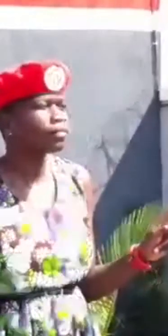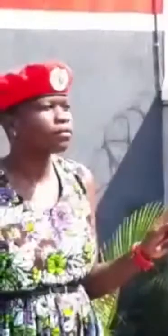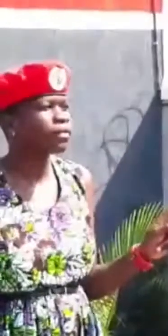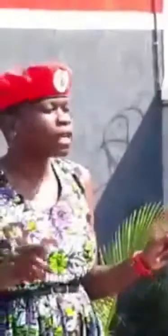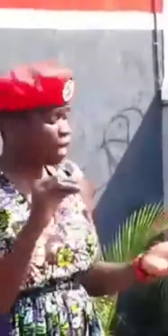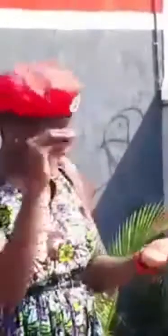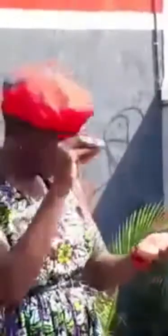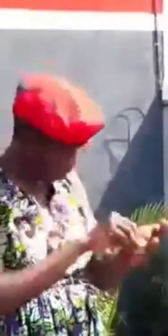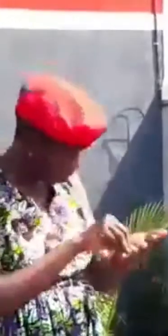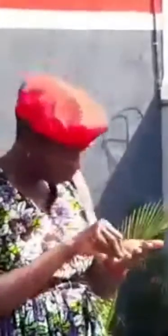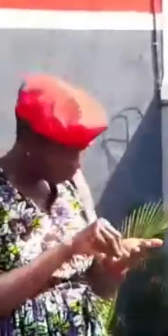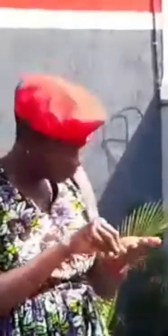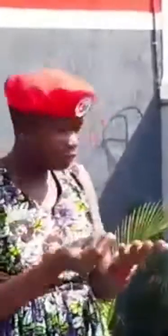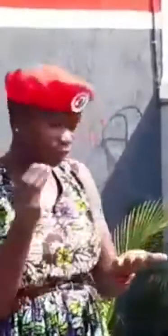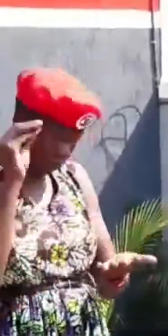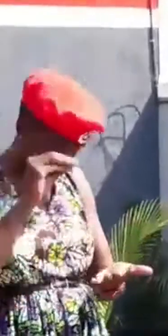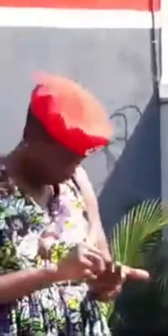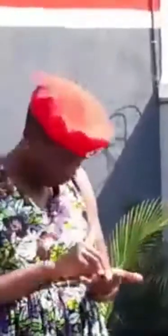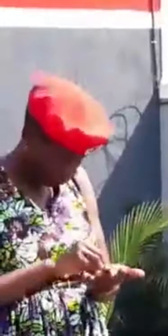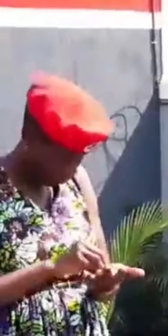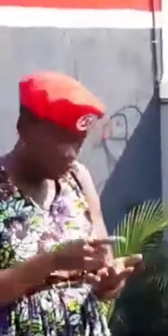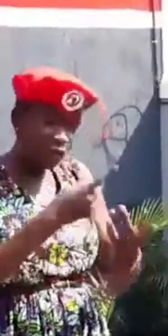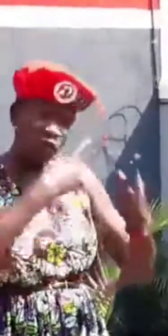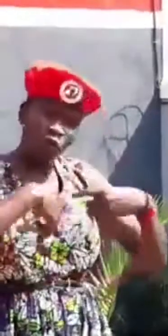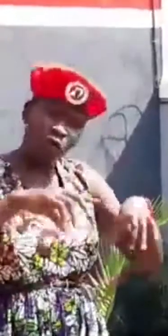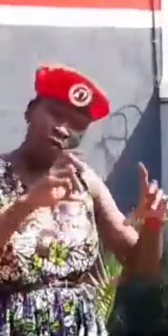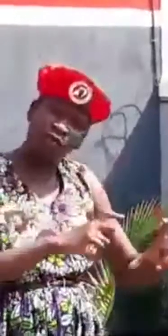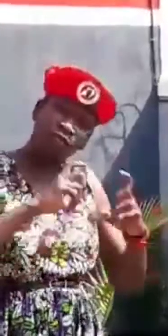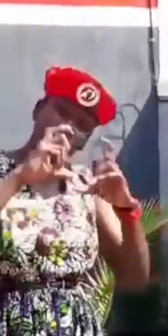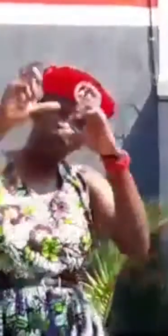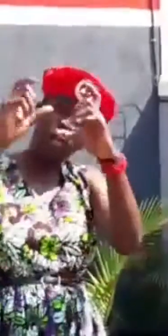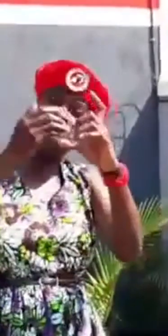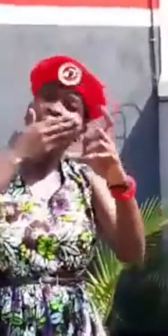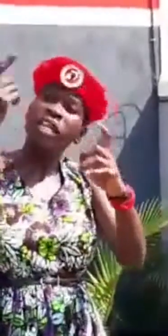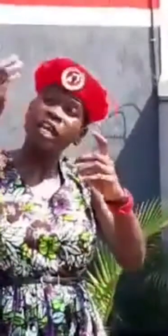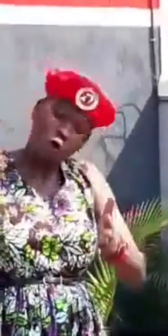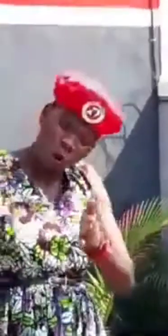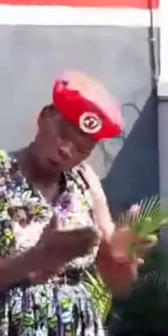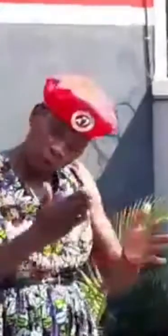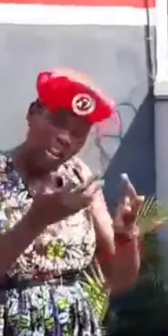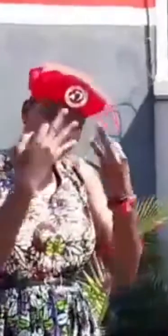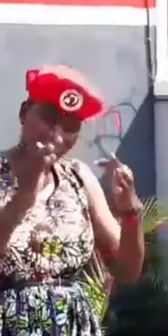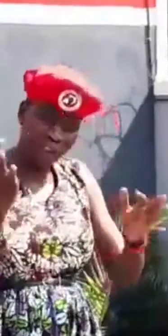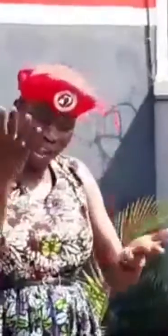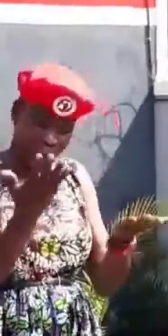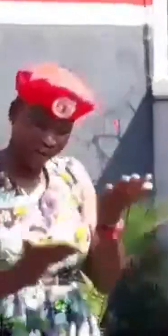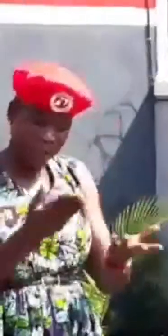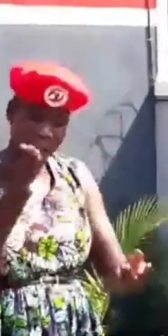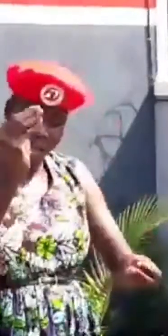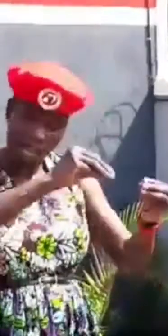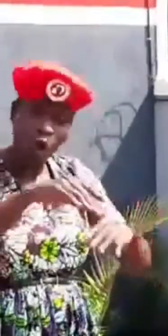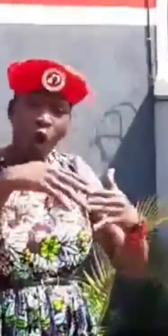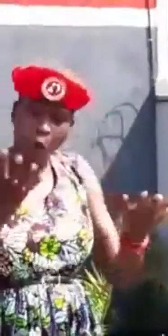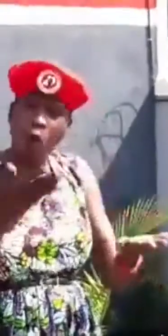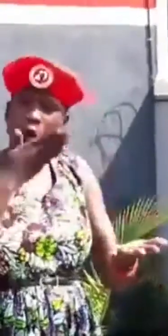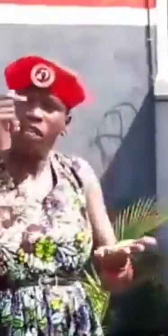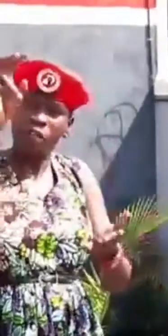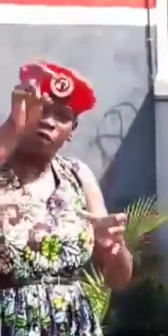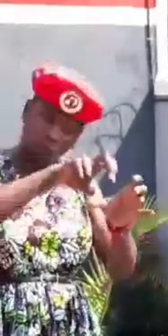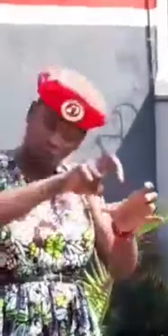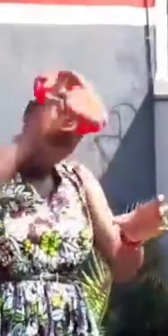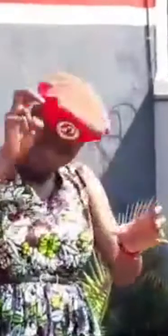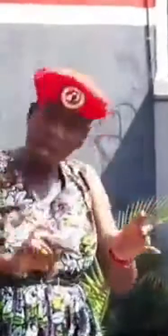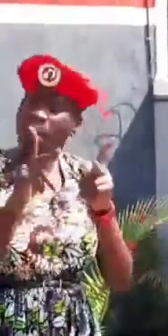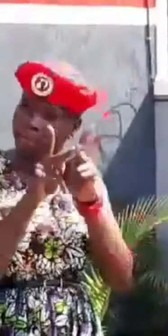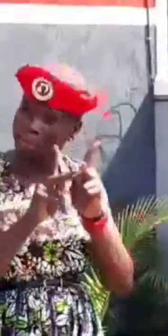I say that again. We are telling you that you either organize a free and fair election or you step down